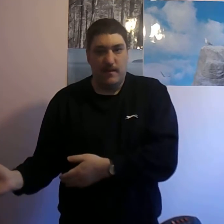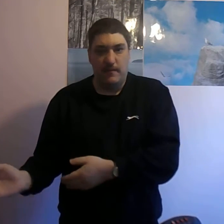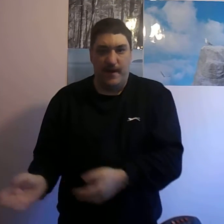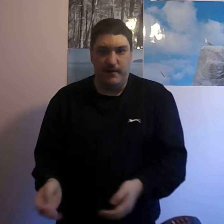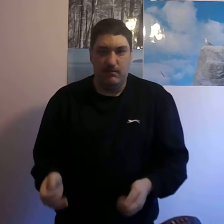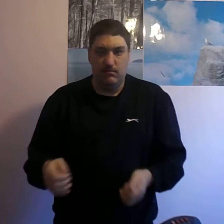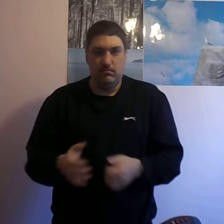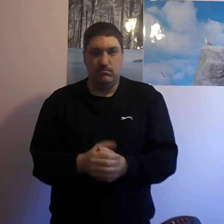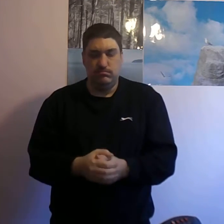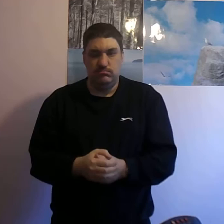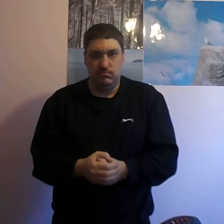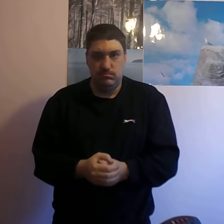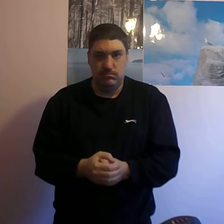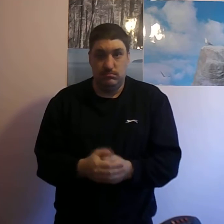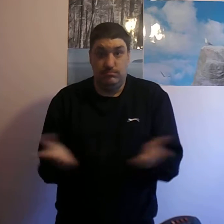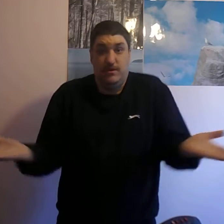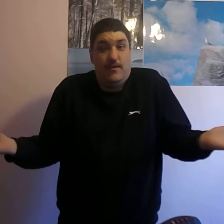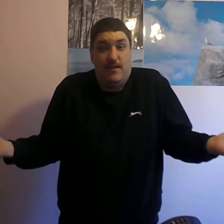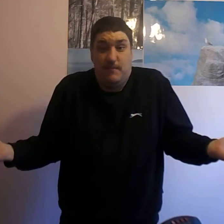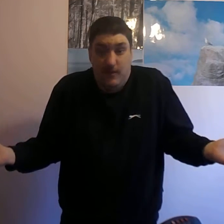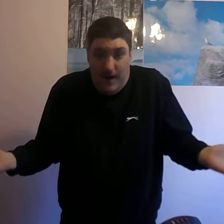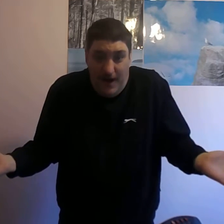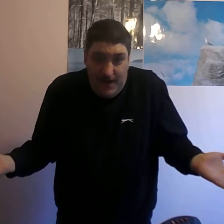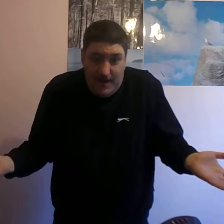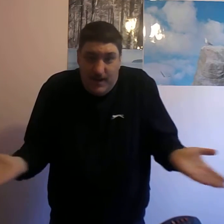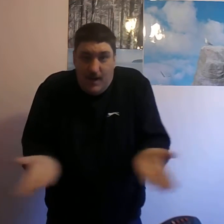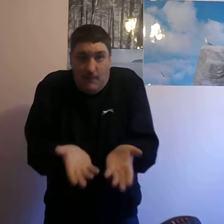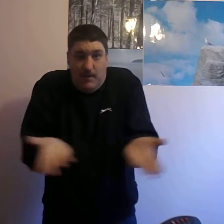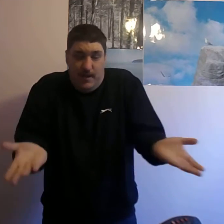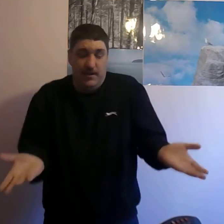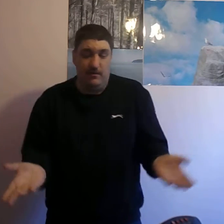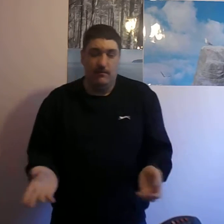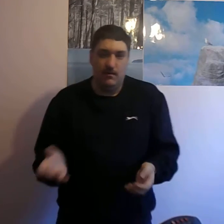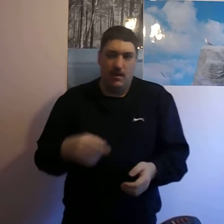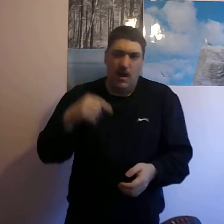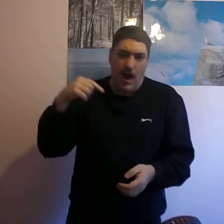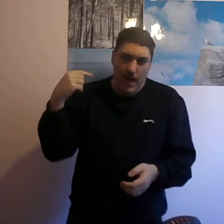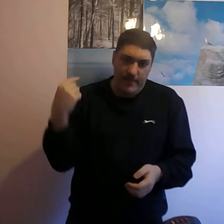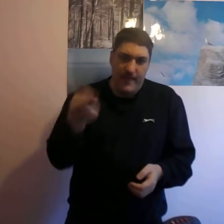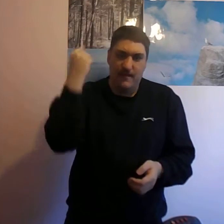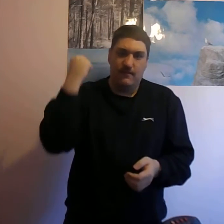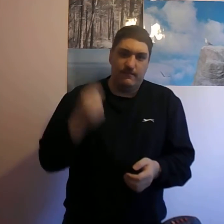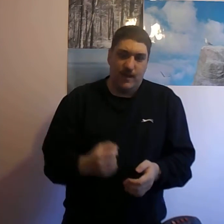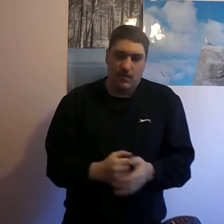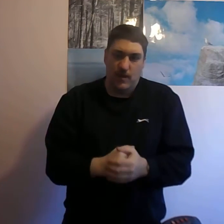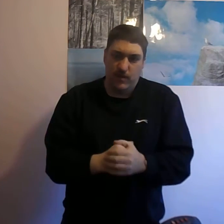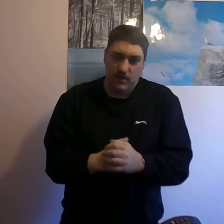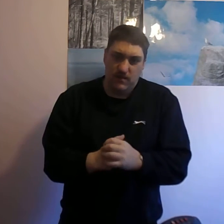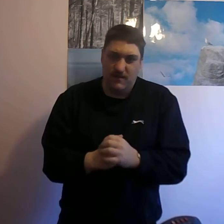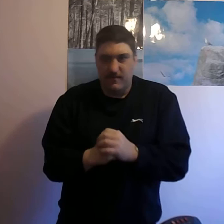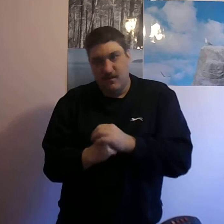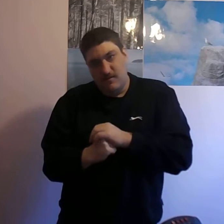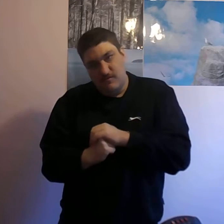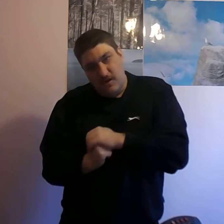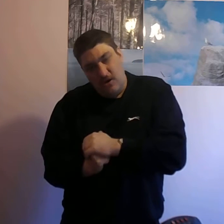bed. Don't ask me why, but they do. And then that's where things start to go wrong.